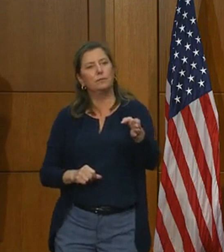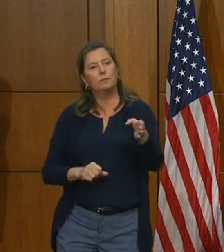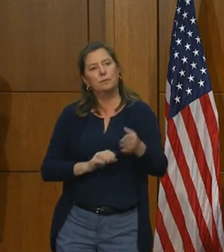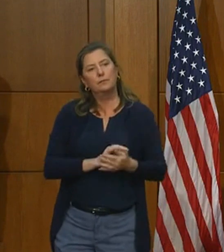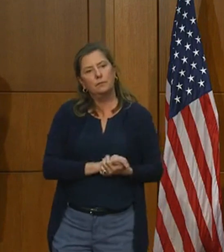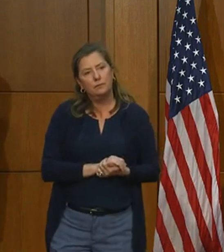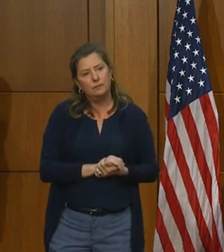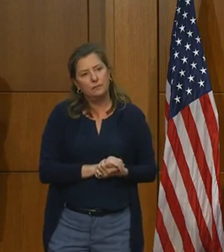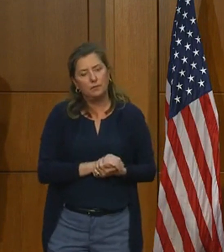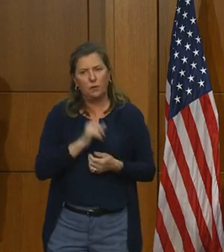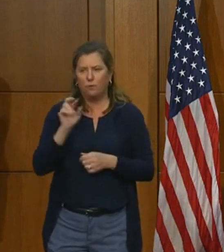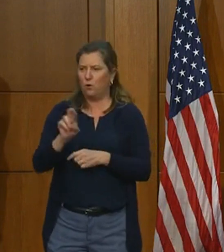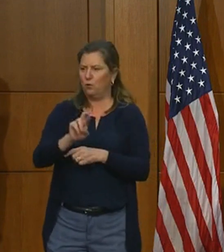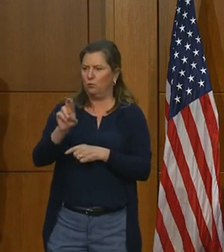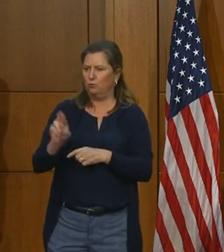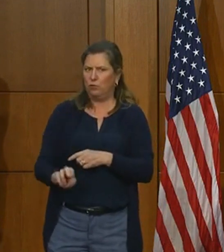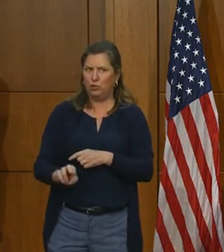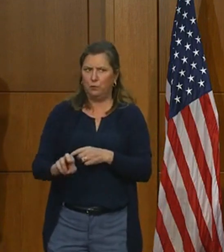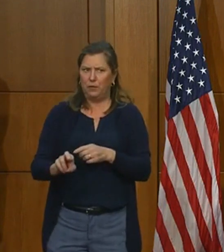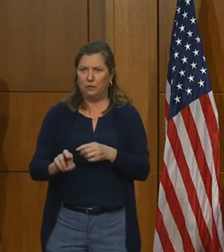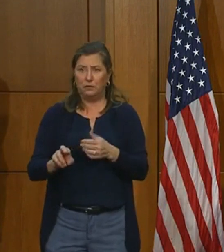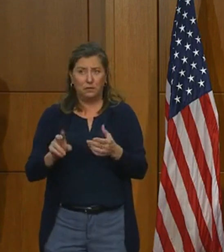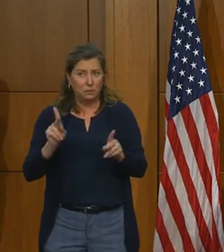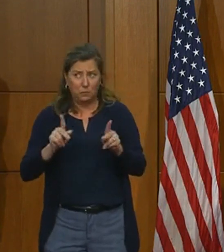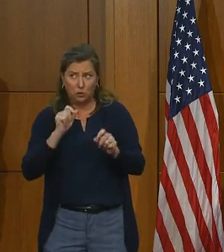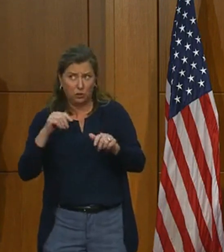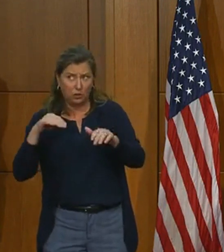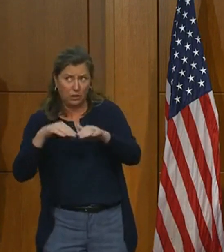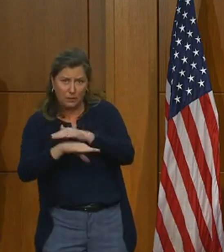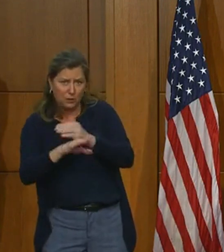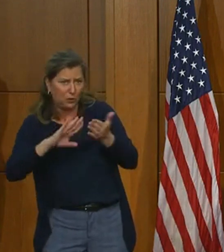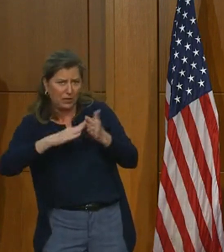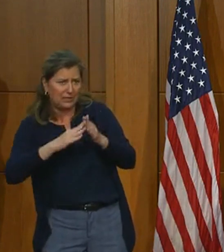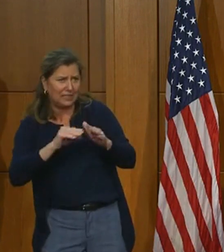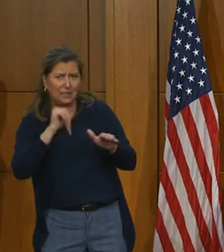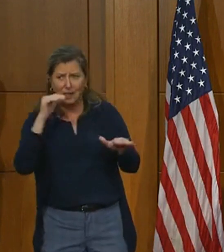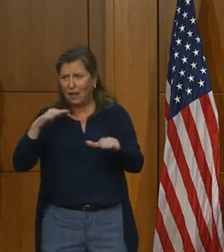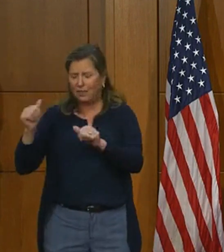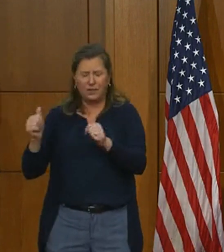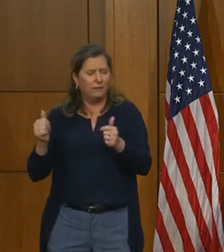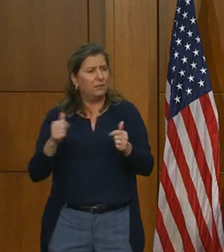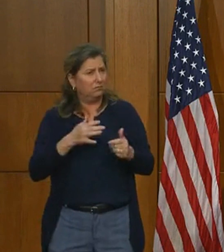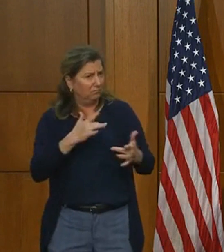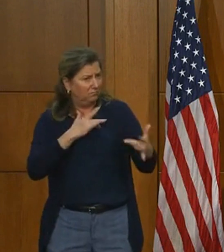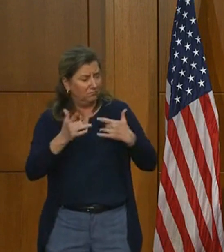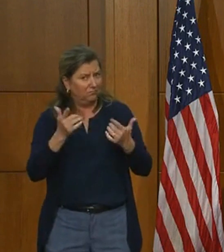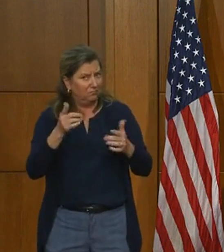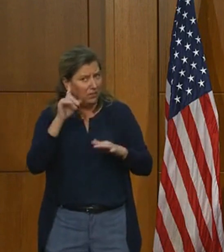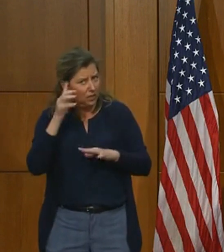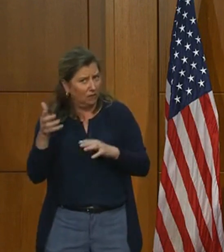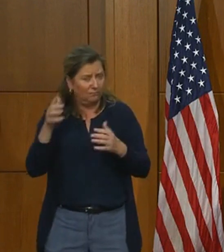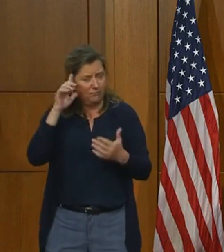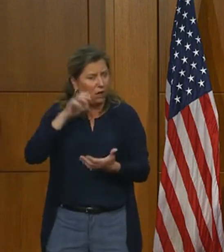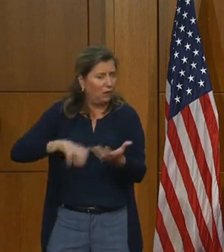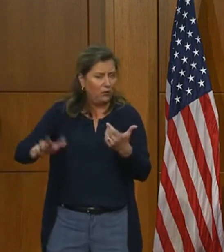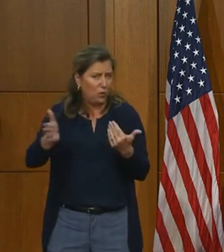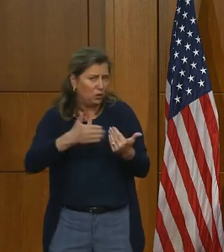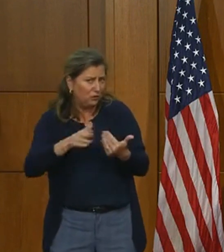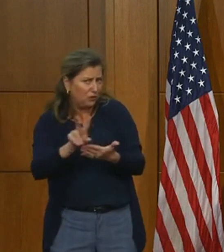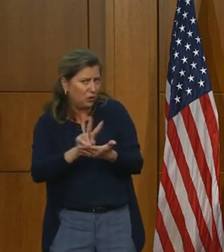exemptions, should people not leave the city? Should they not leave the city? Are you worried this is going to cause some confusion over the next 2 weeks or